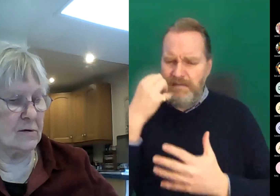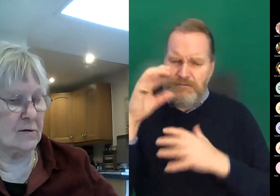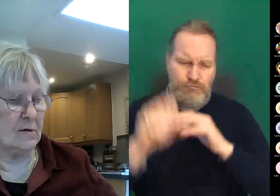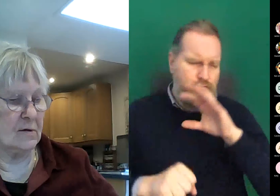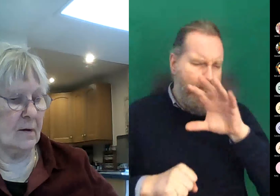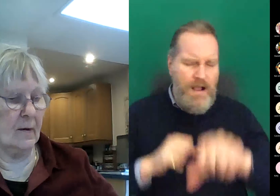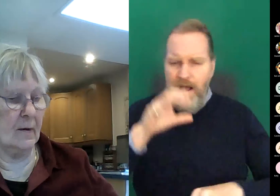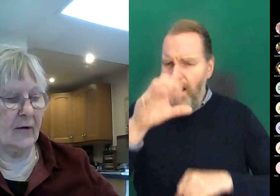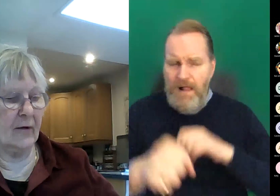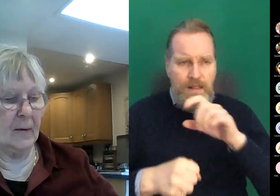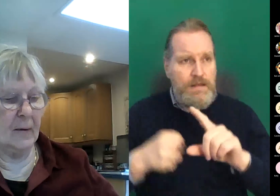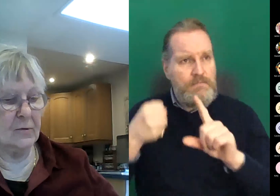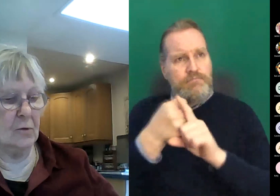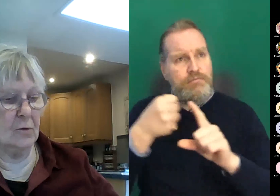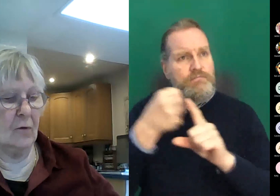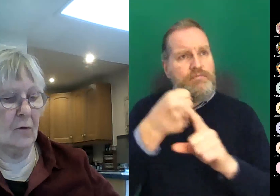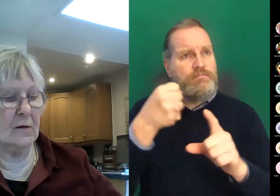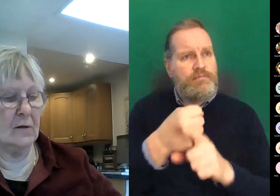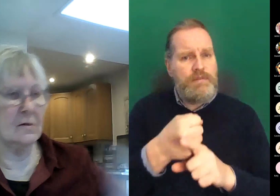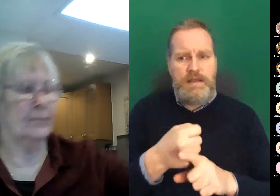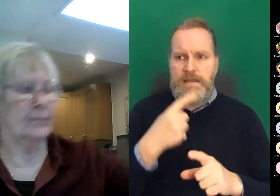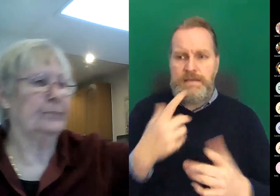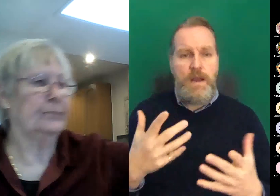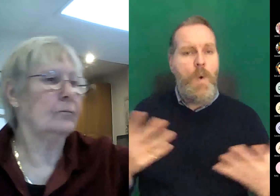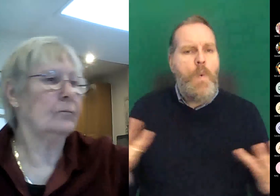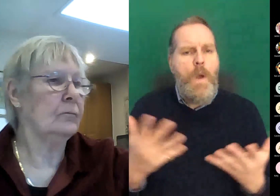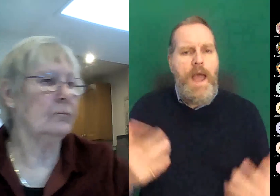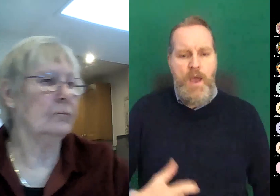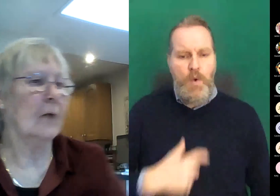to address the lack of people's human rights.